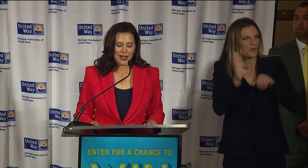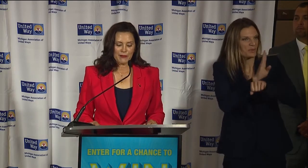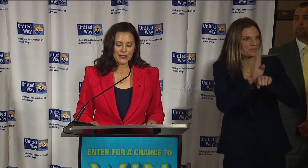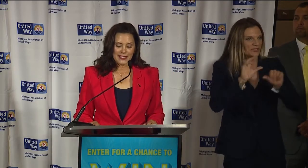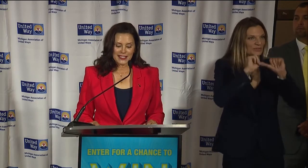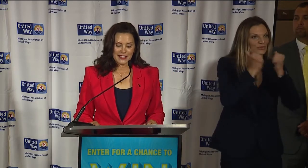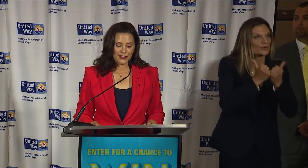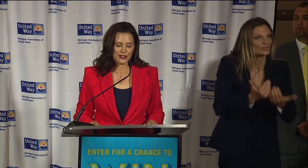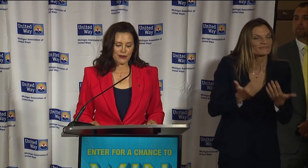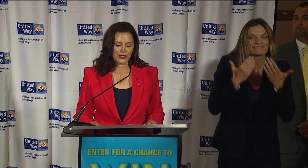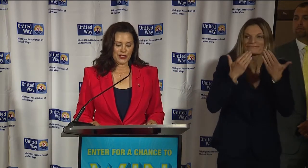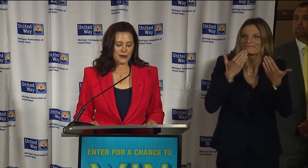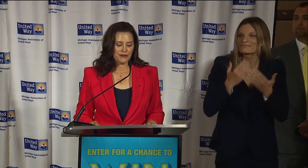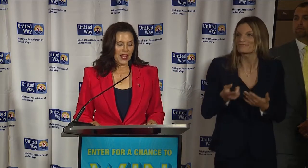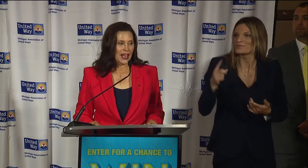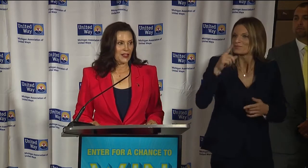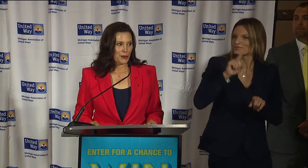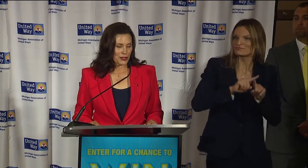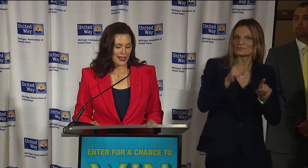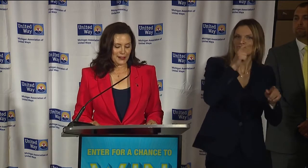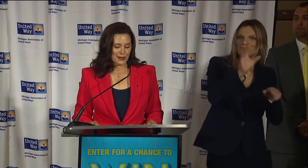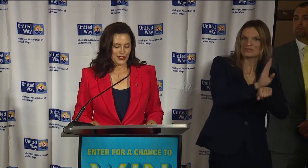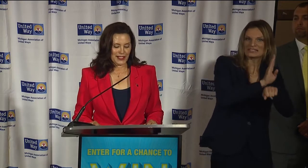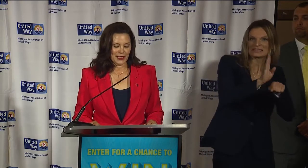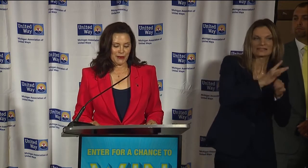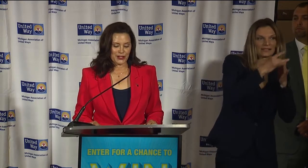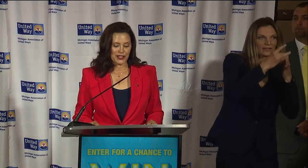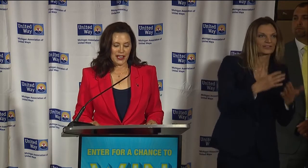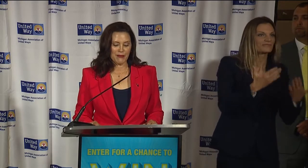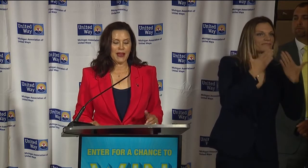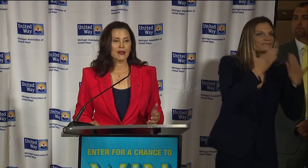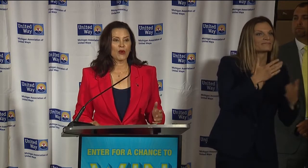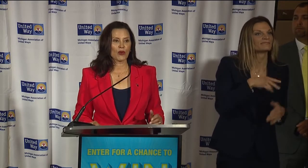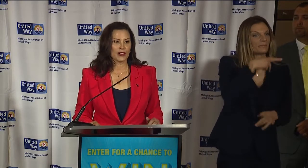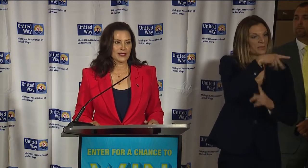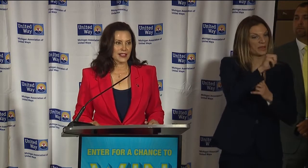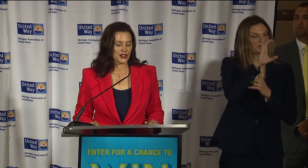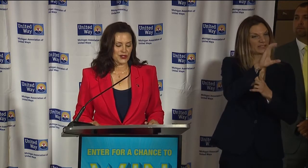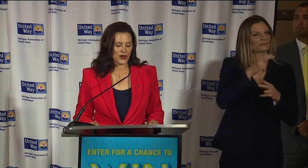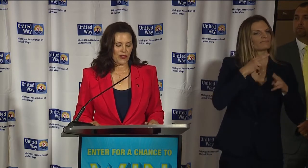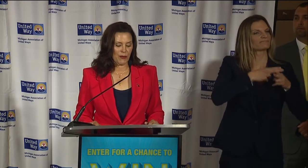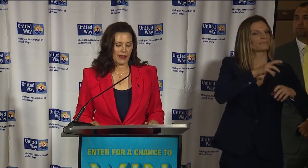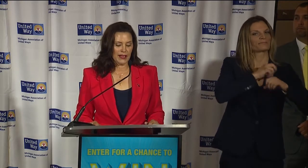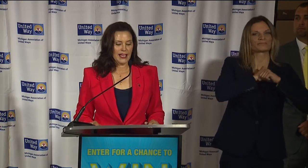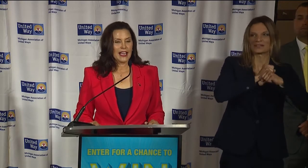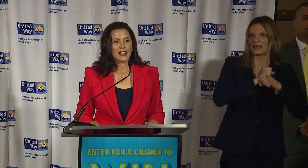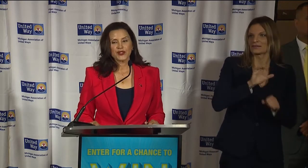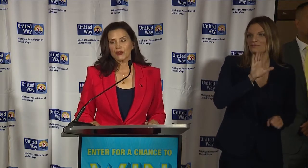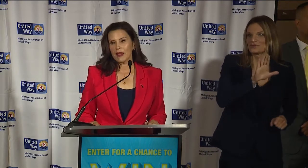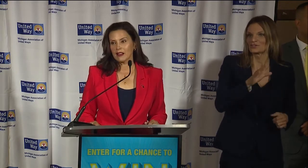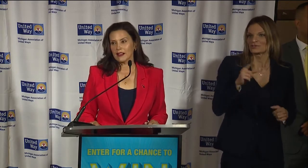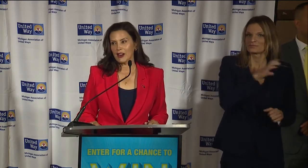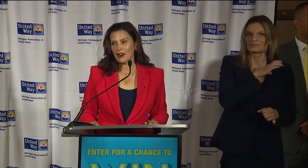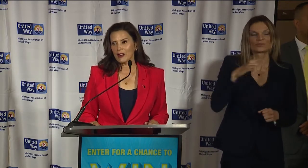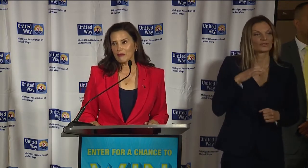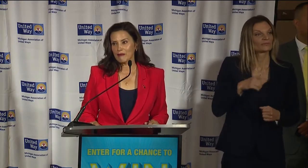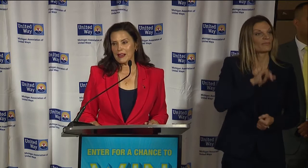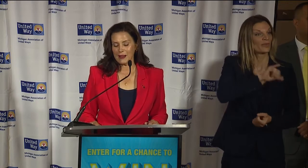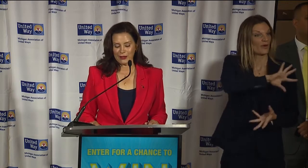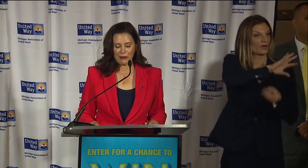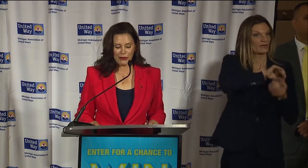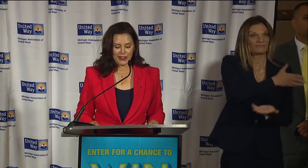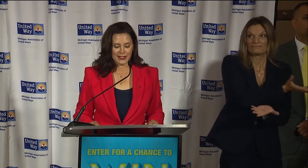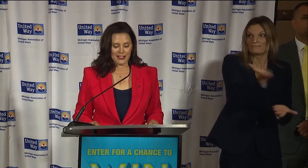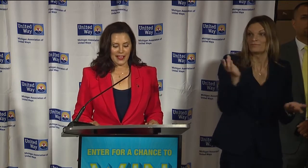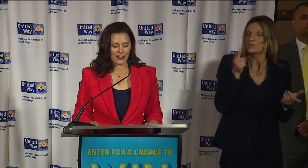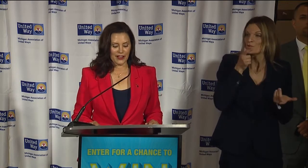Michigan, Business Leaders of Michigan, and the Protect Michigan Commission, and many more organizations who have been instrumental in our being